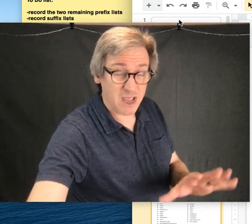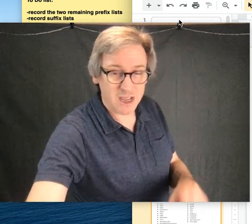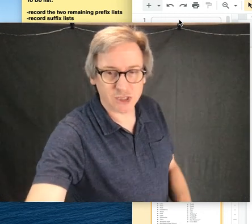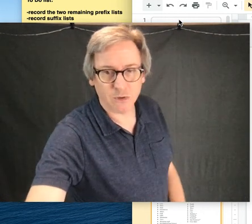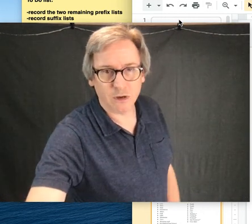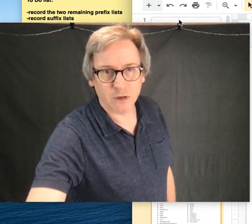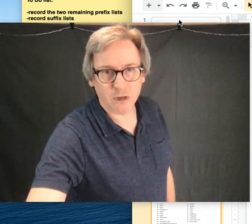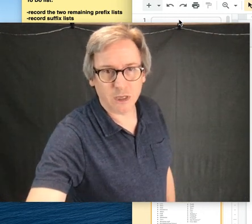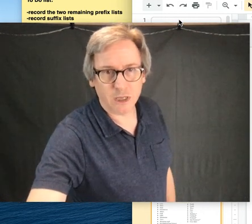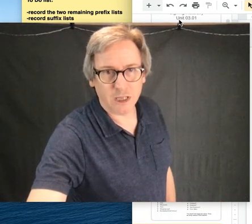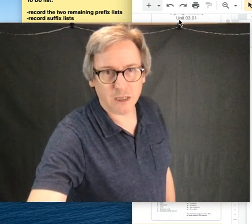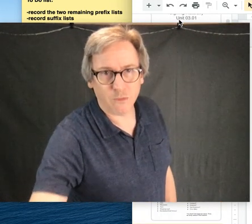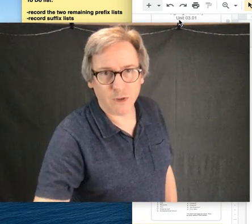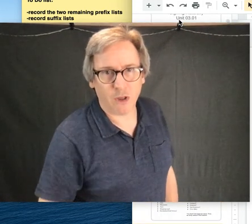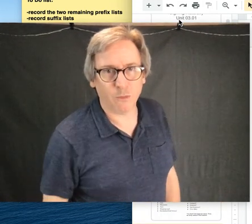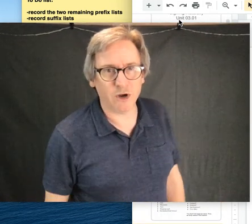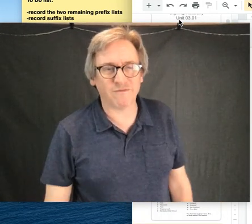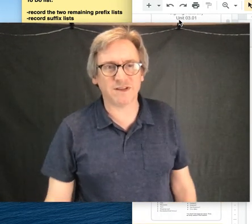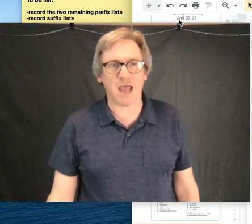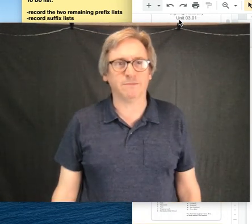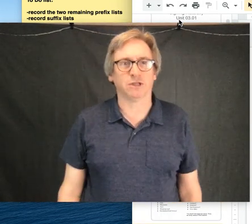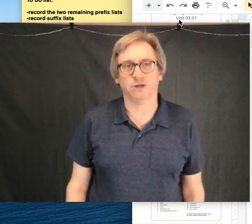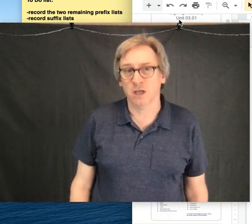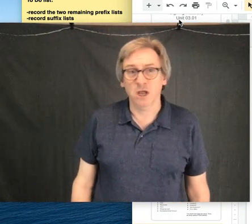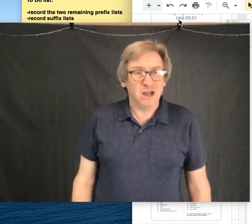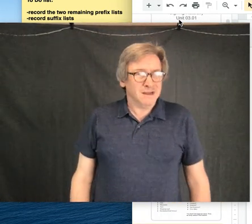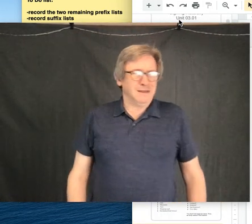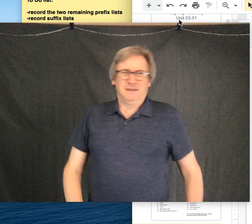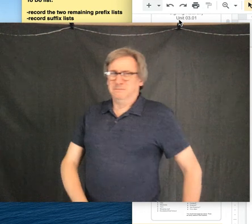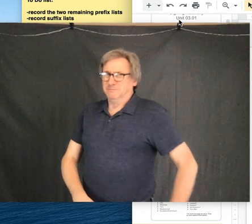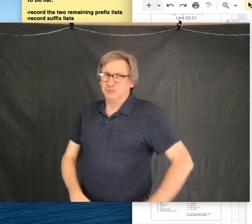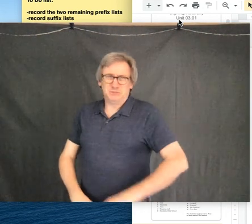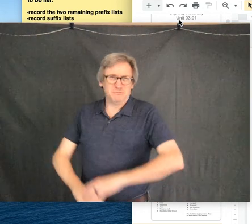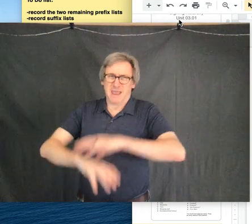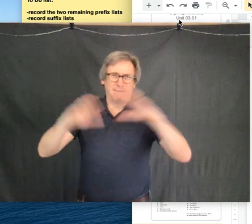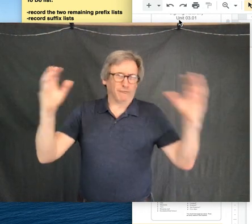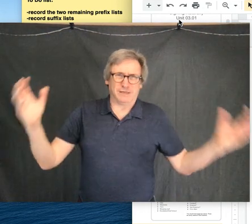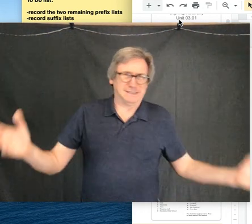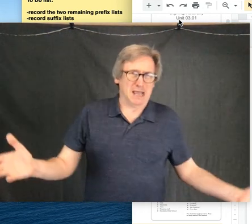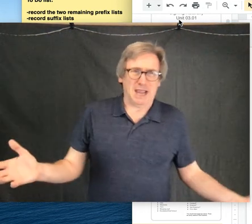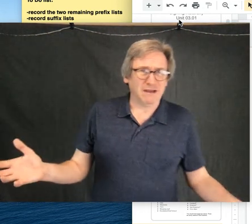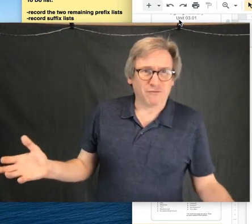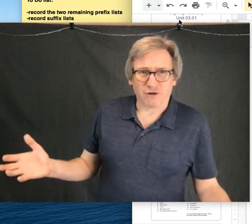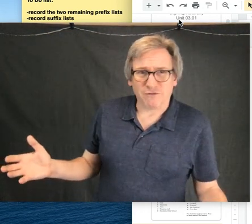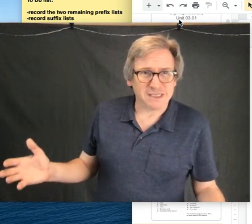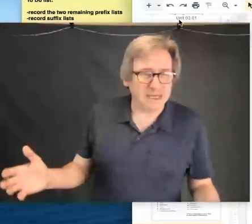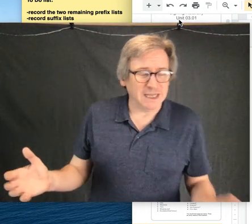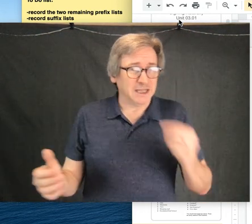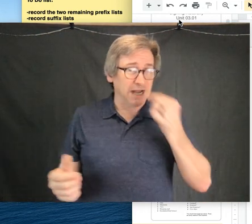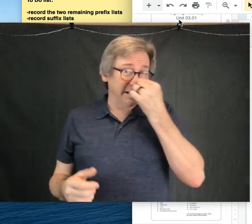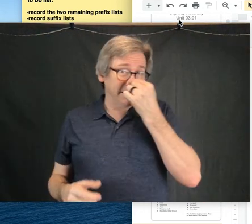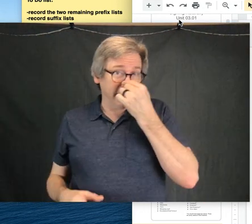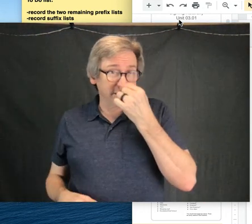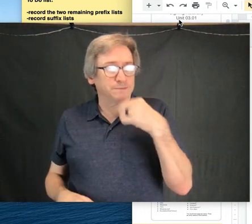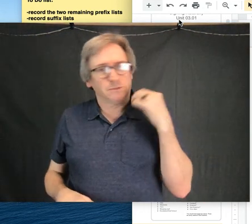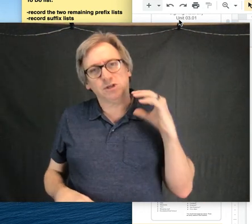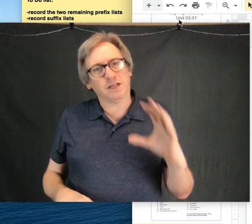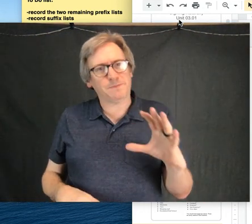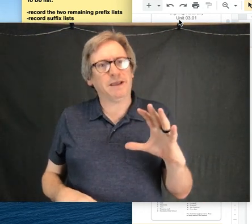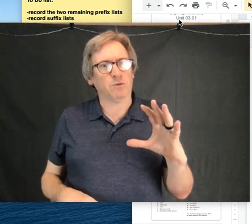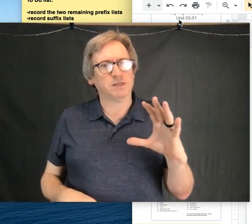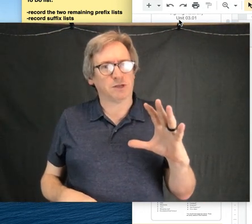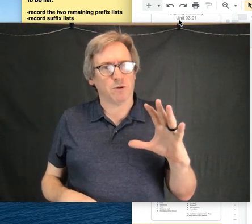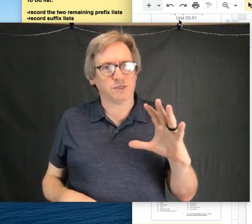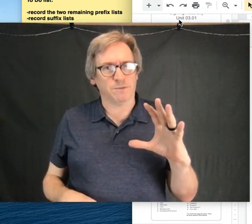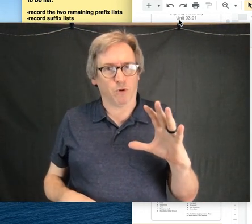you. So we don't have time to learn every sign for every city in the United States. So let's